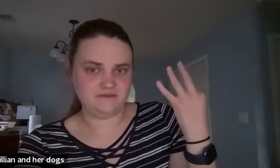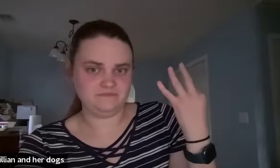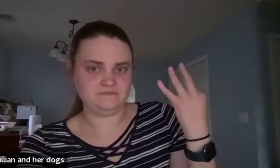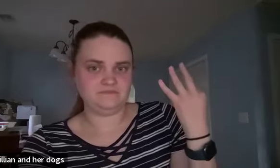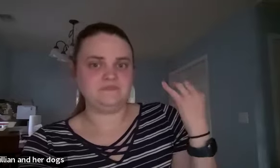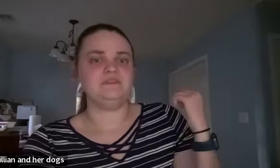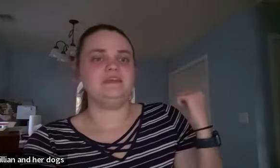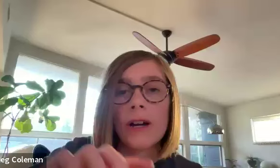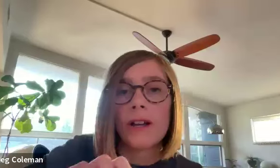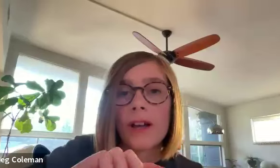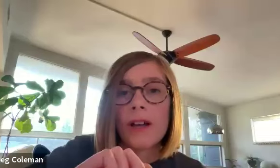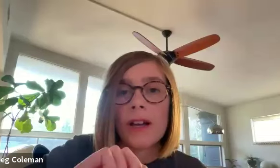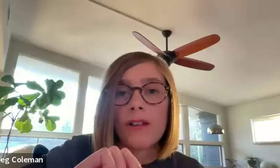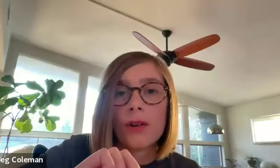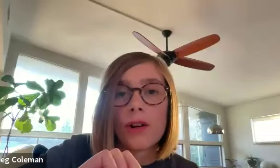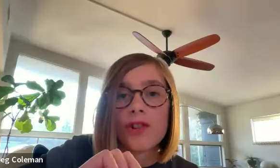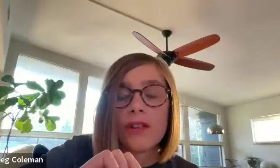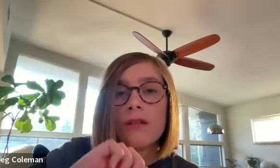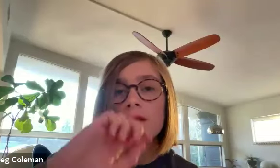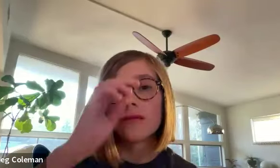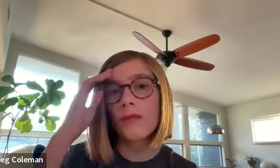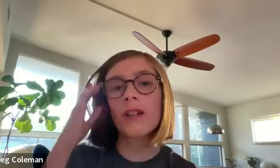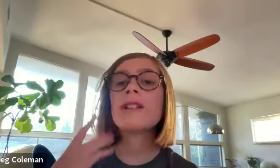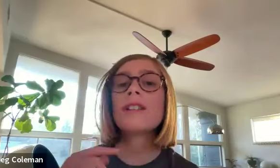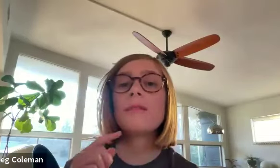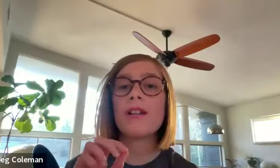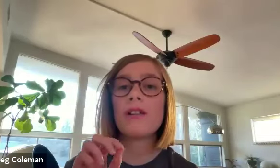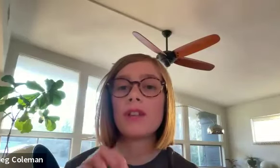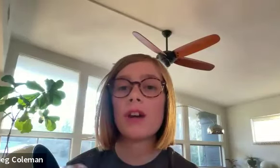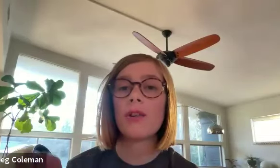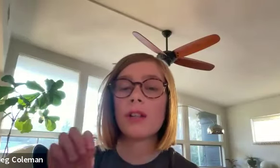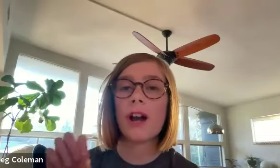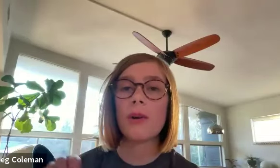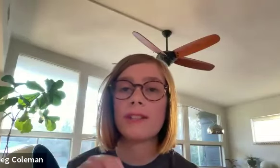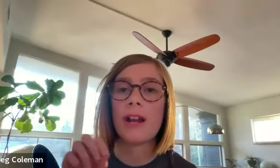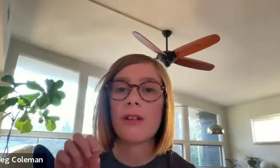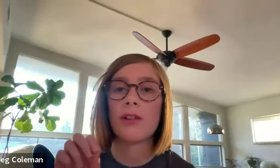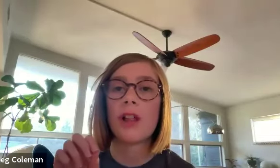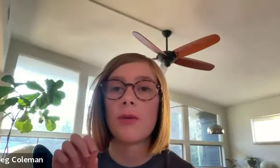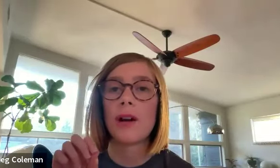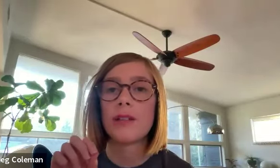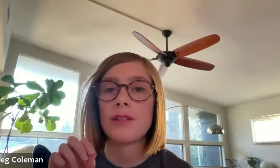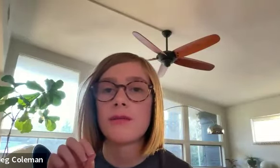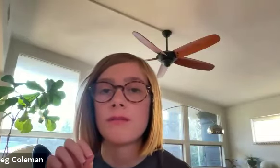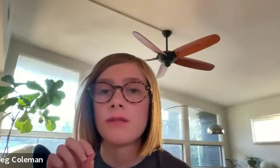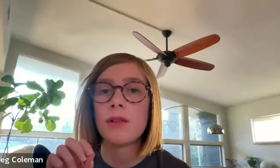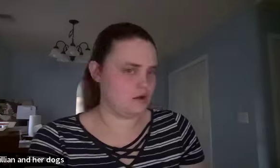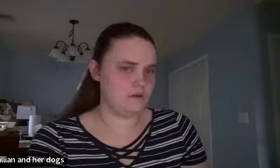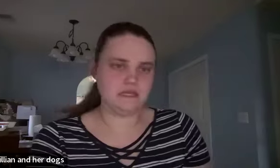Okay. I have a question. Yes. Does it matter if you go clockwise or counterclockwise? No, it